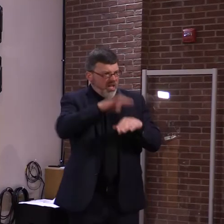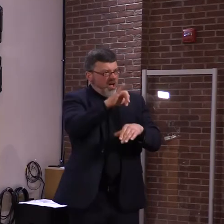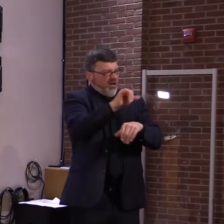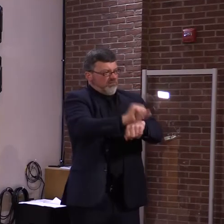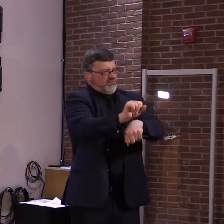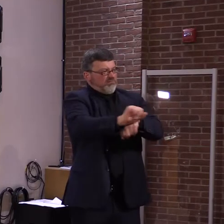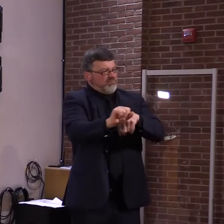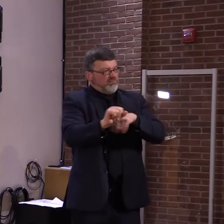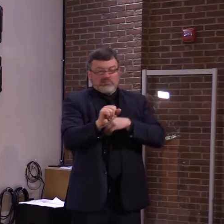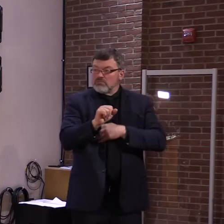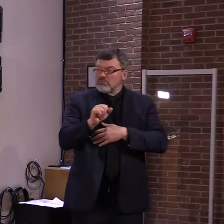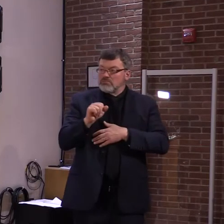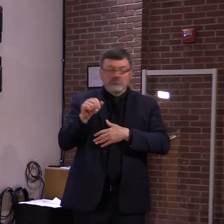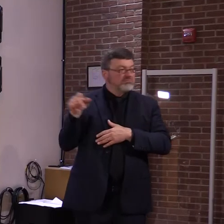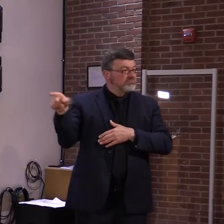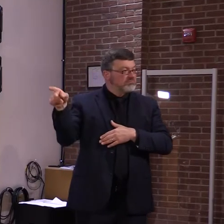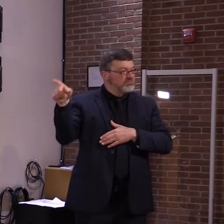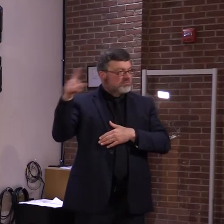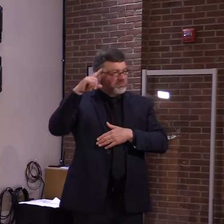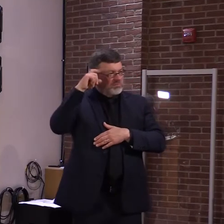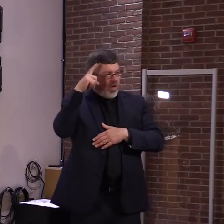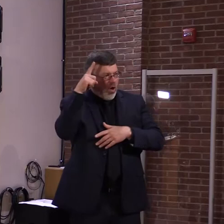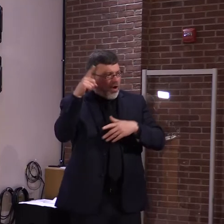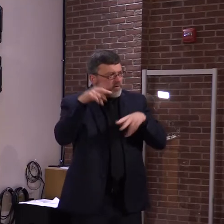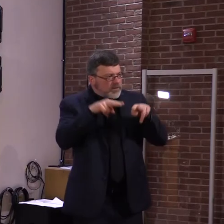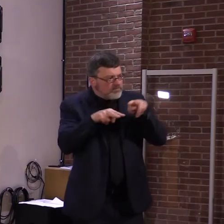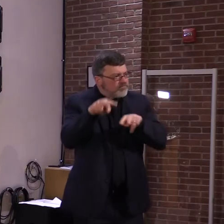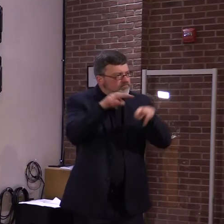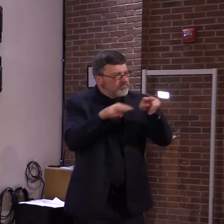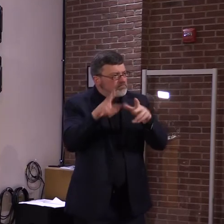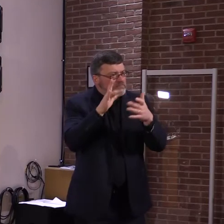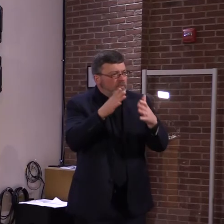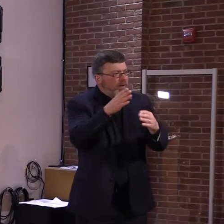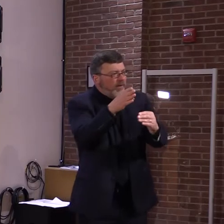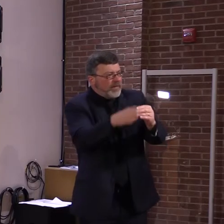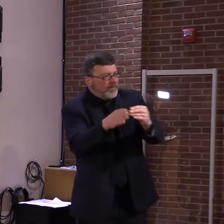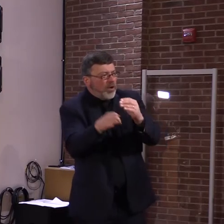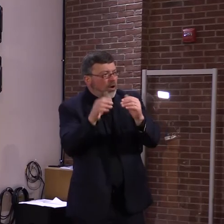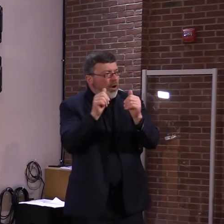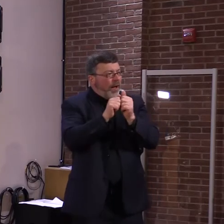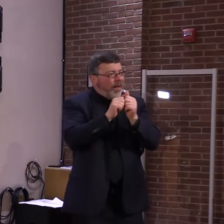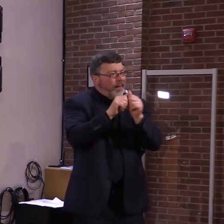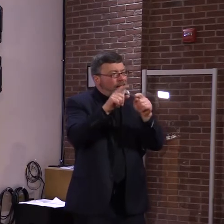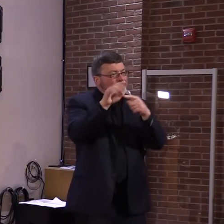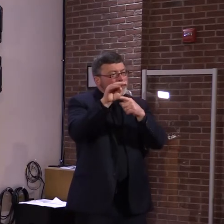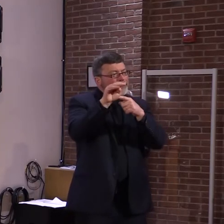touches on a memo that we promised the state employees next week.